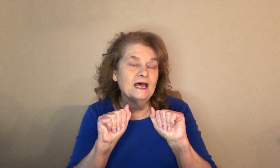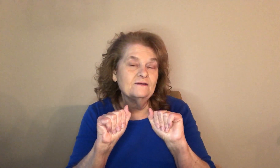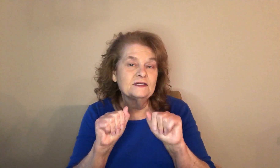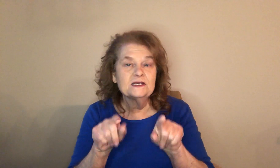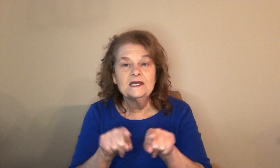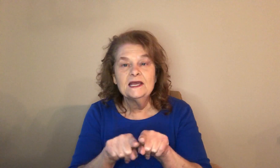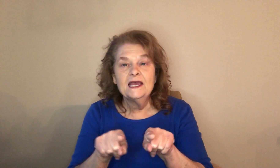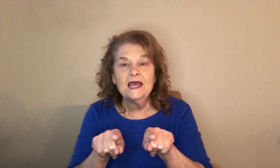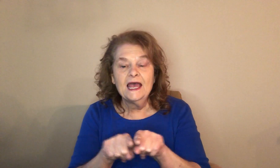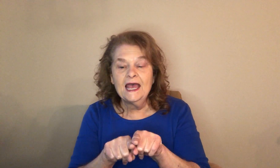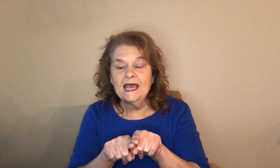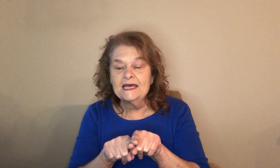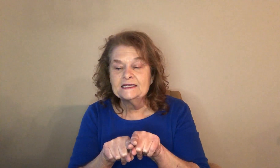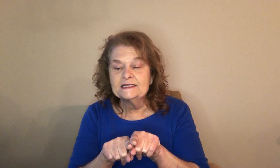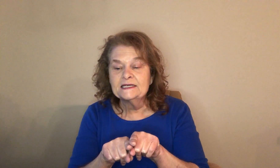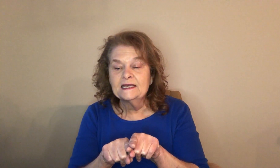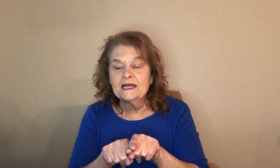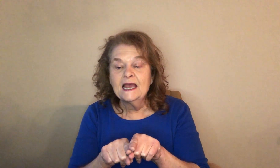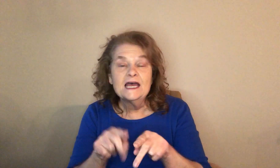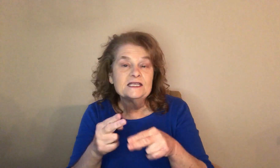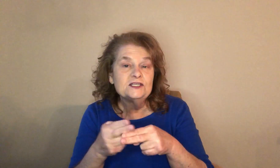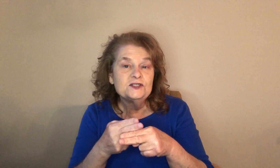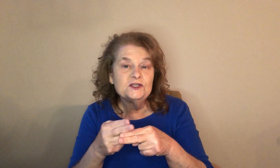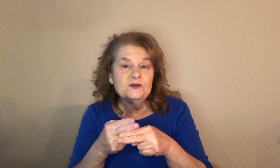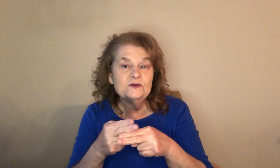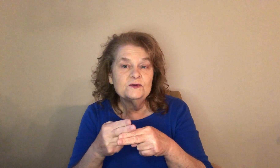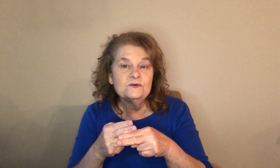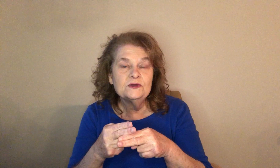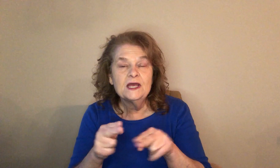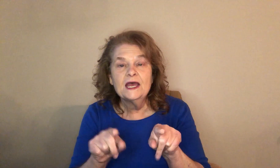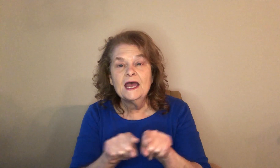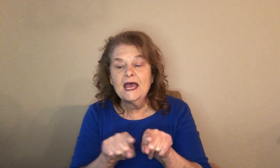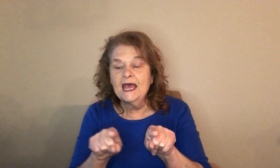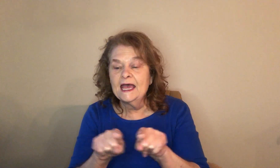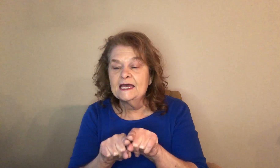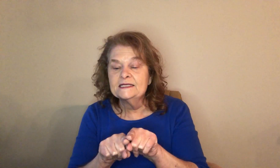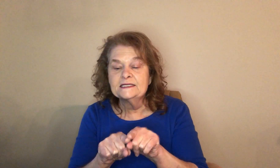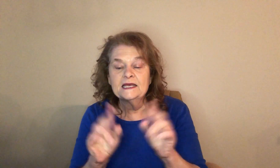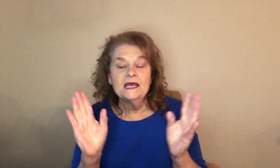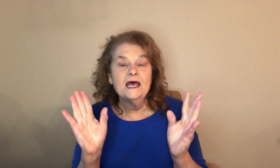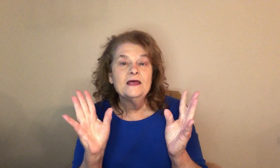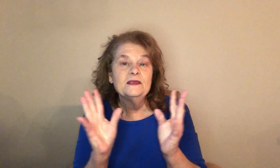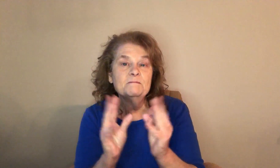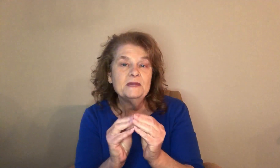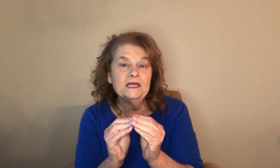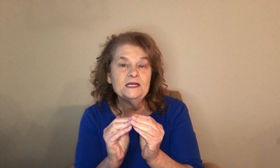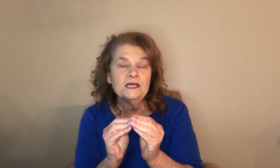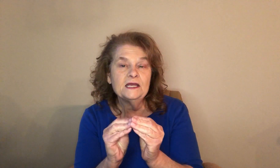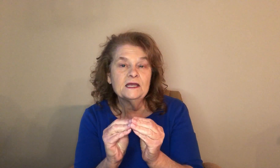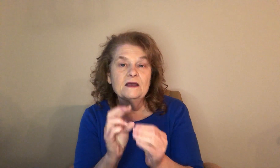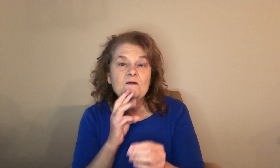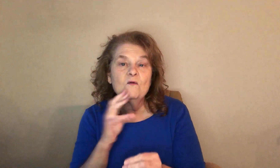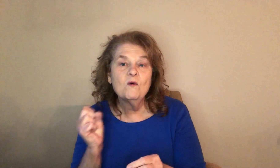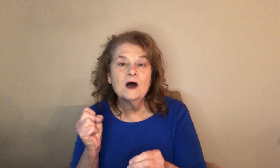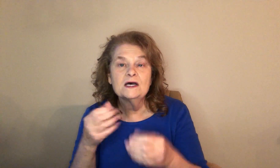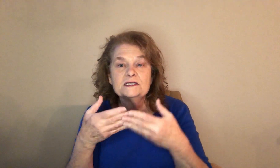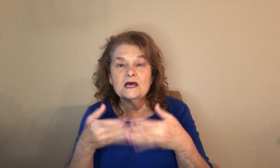left as soon as the meeting was